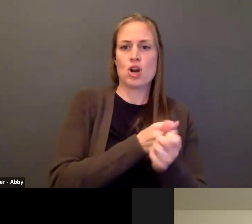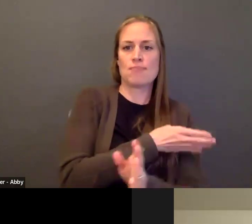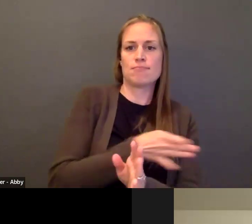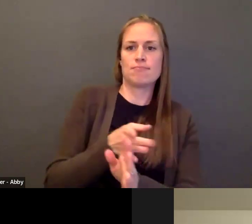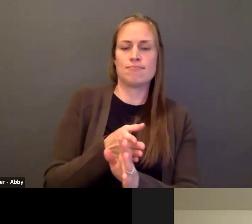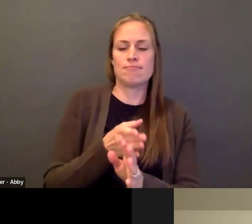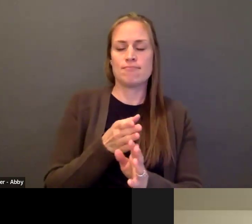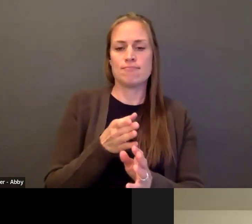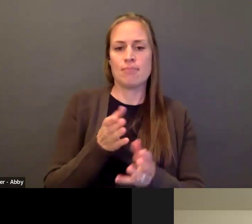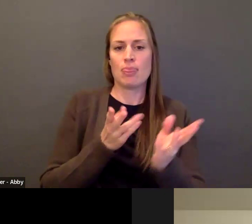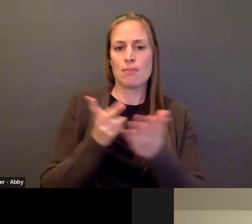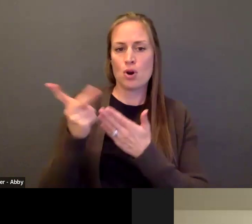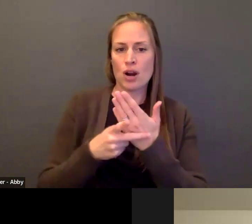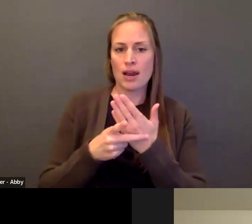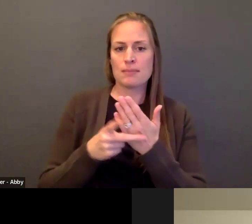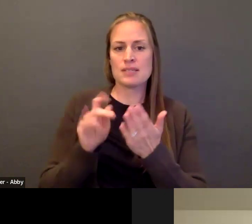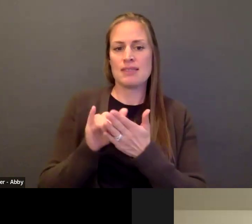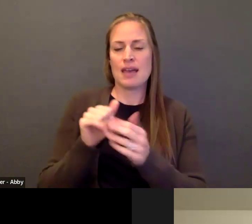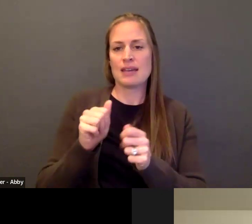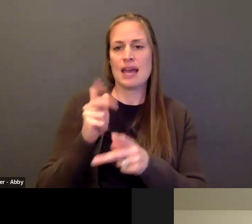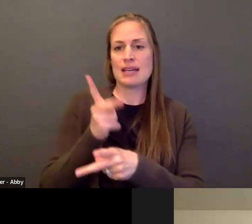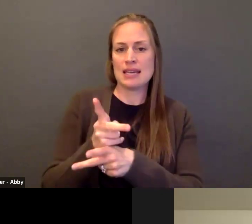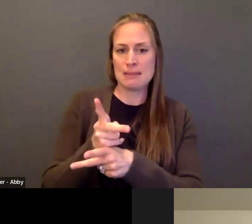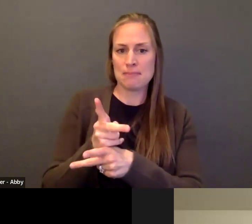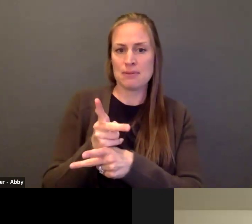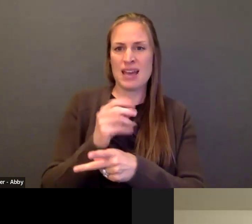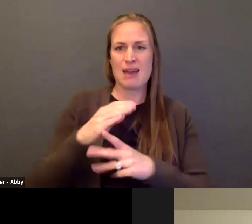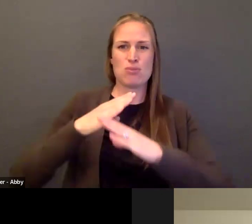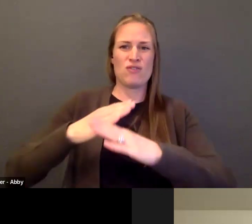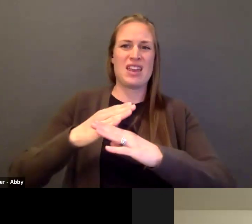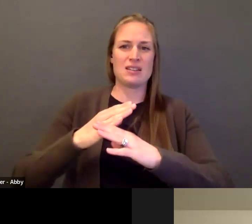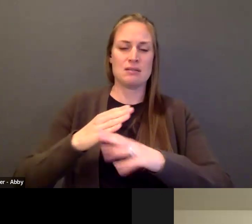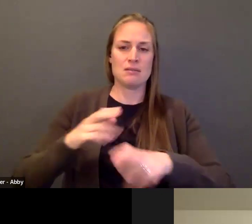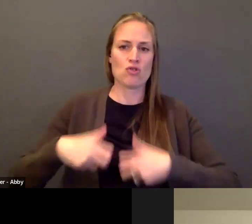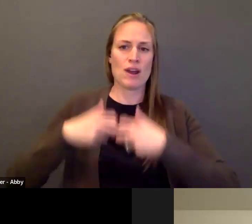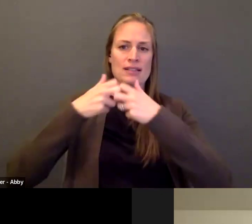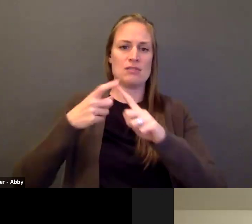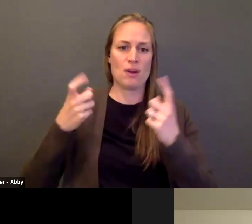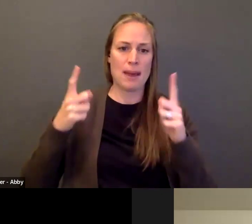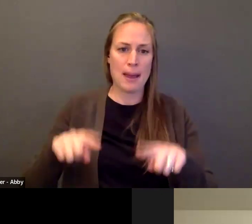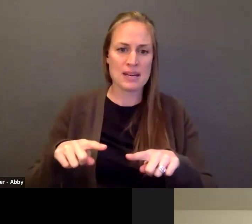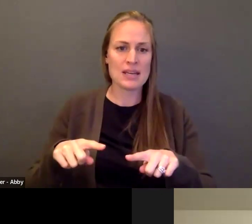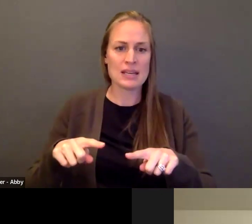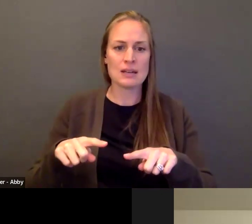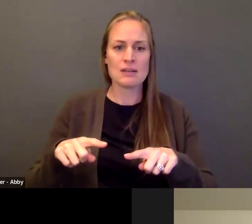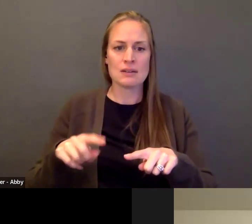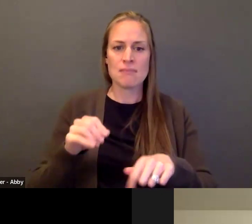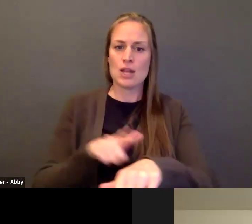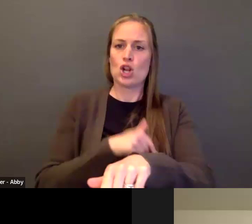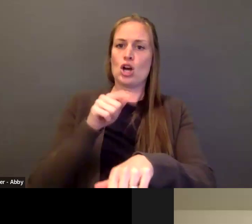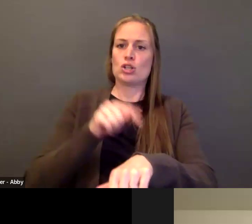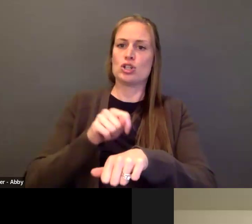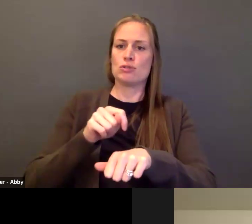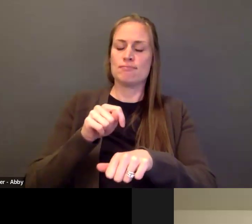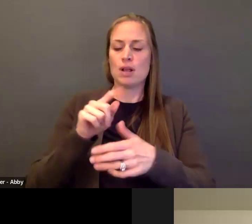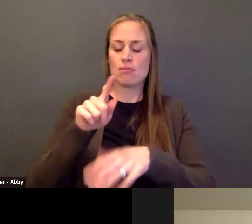keep or hopefully prevent any of the crises from happening and create like longer term stability. So, but happy to look with